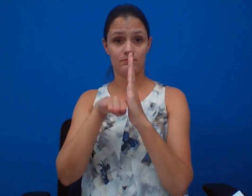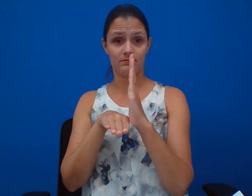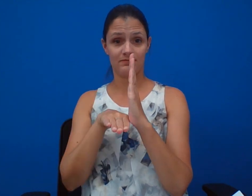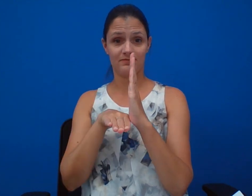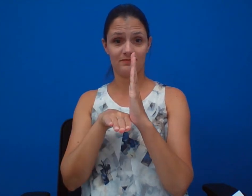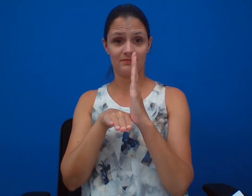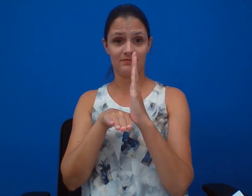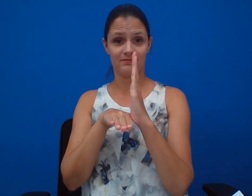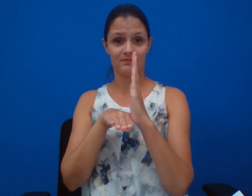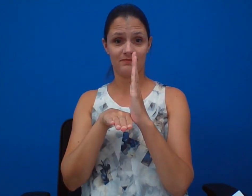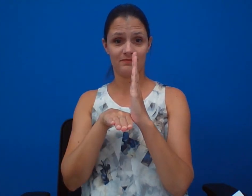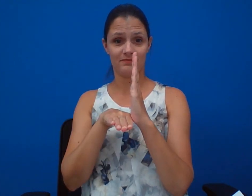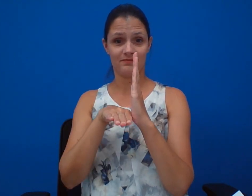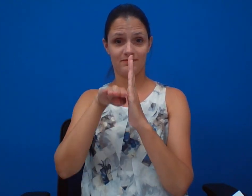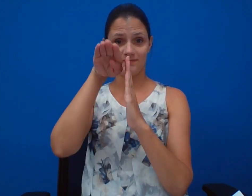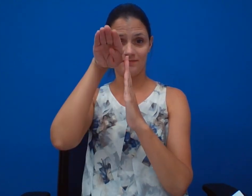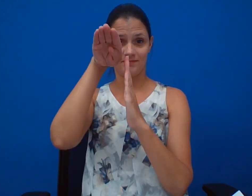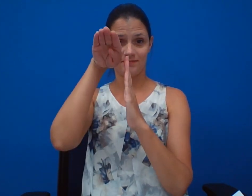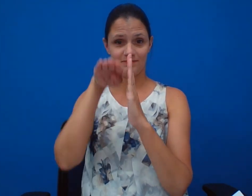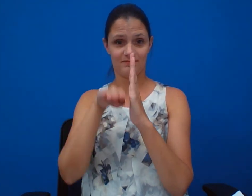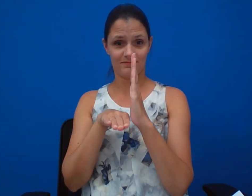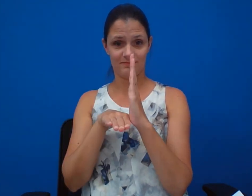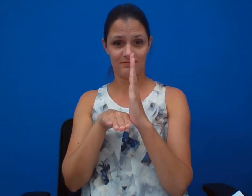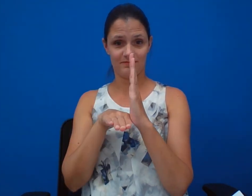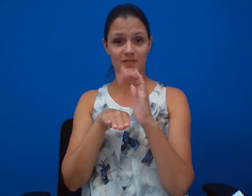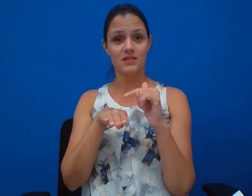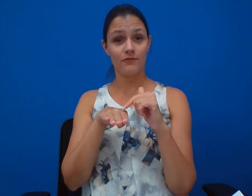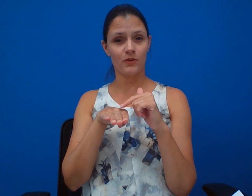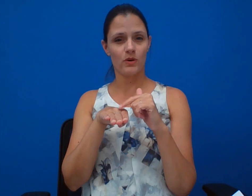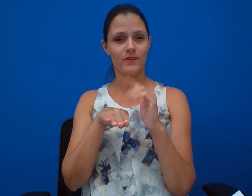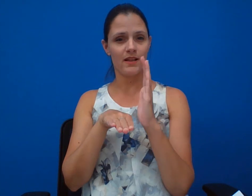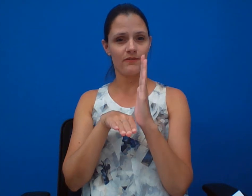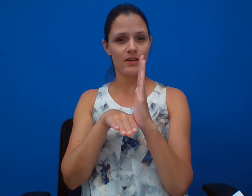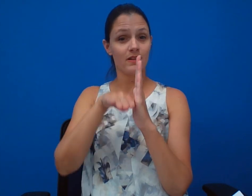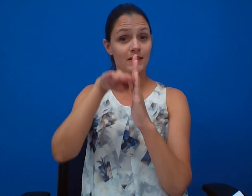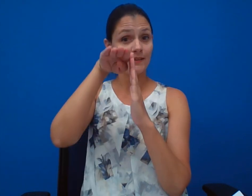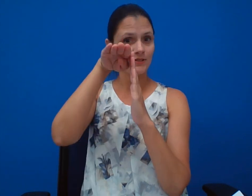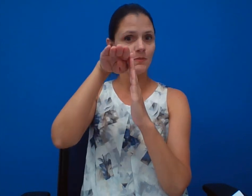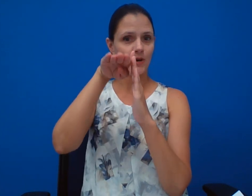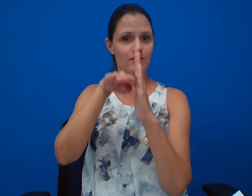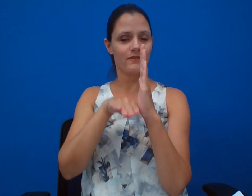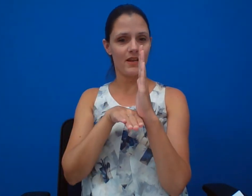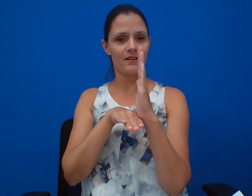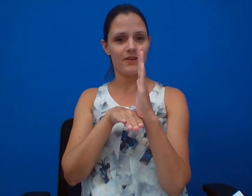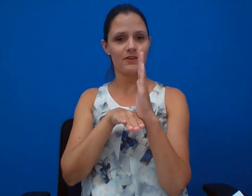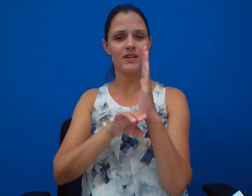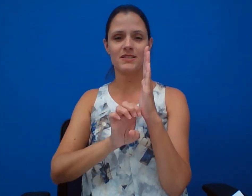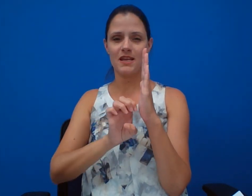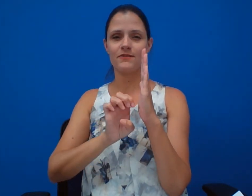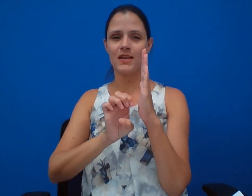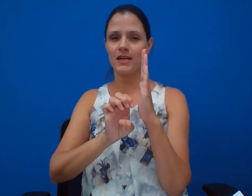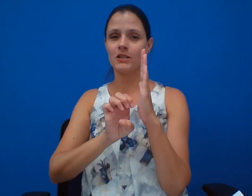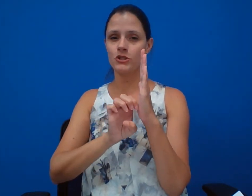The floor of the elevator, the lift part of the elevator instead of the English